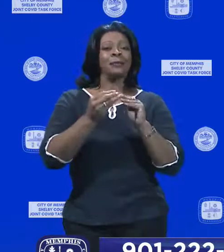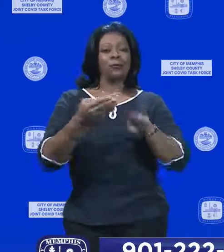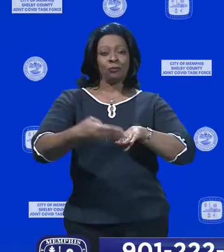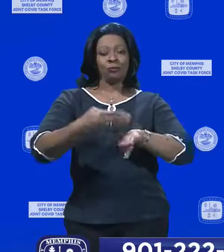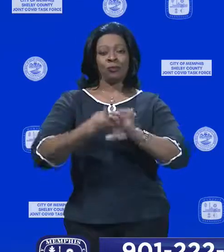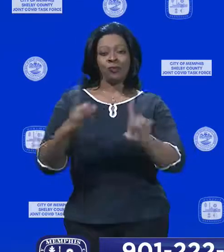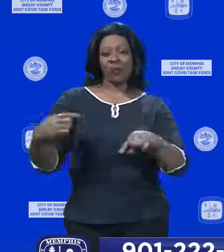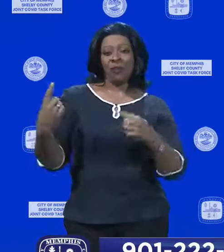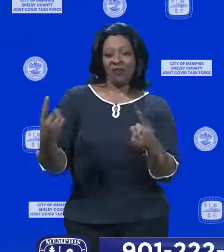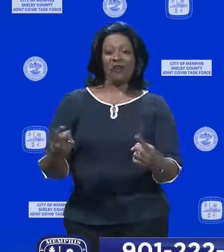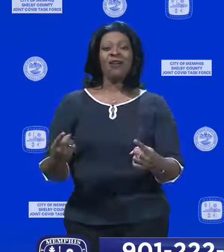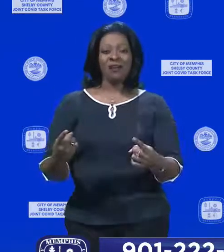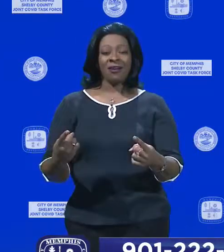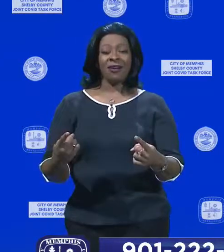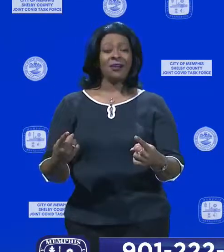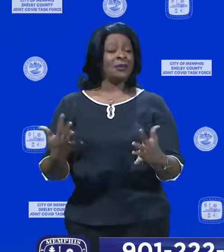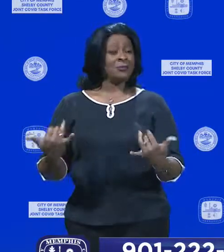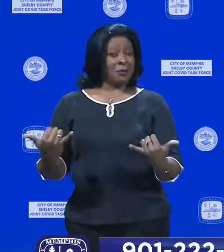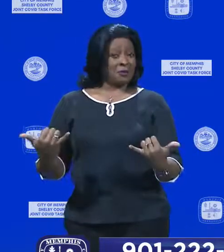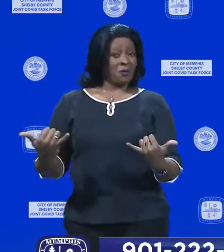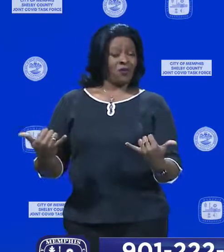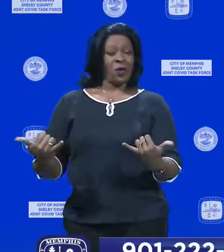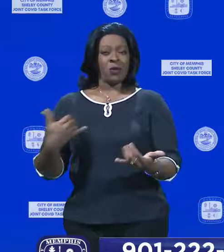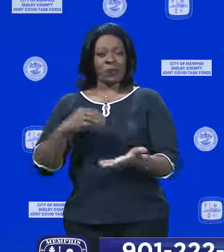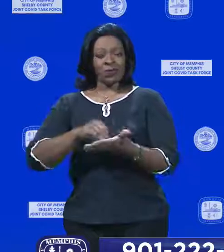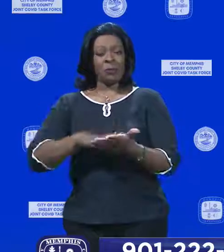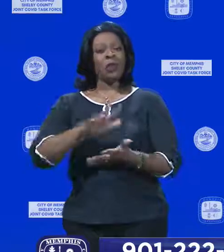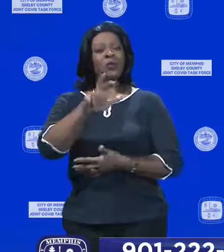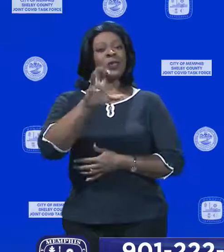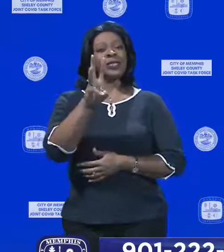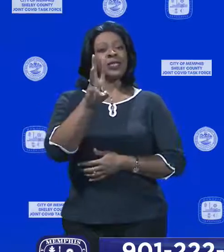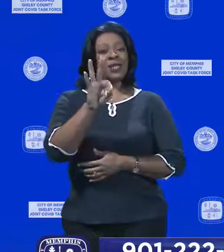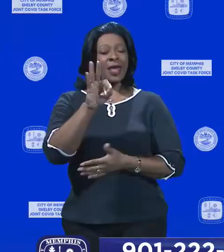degree. And so far, we've documented